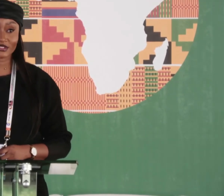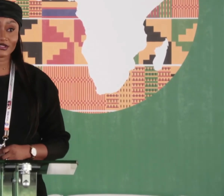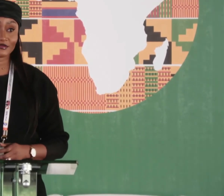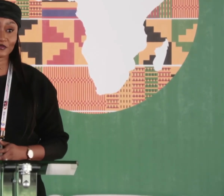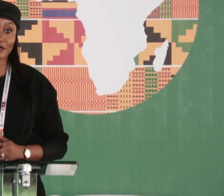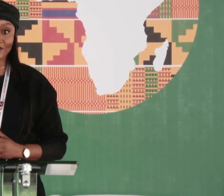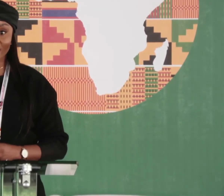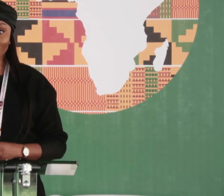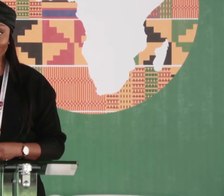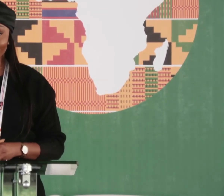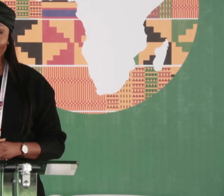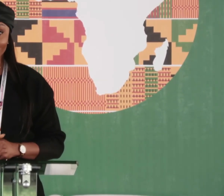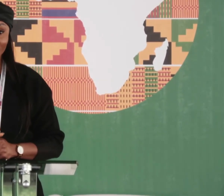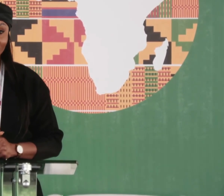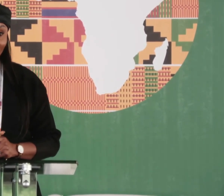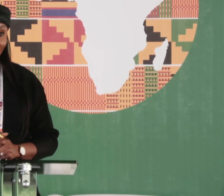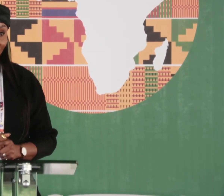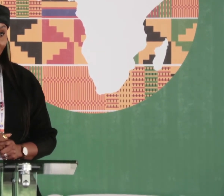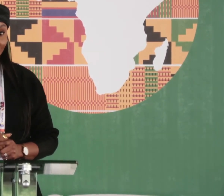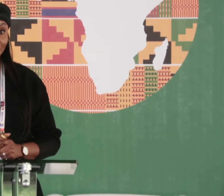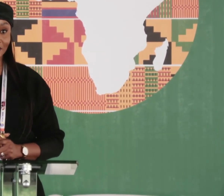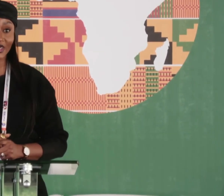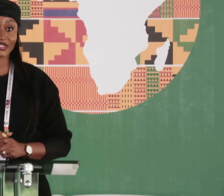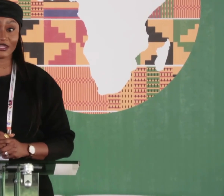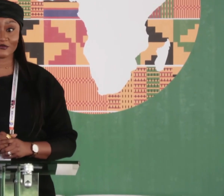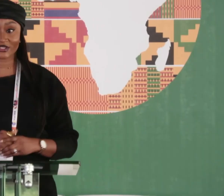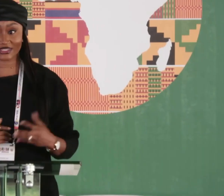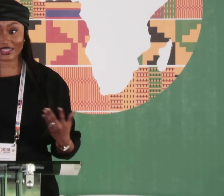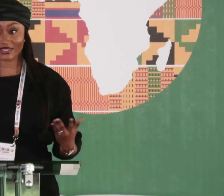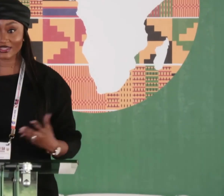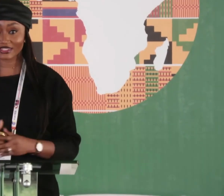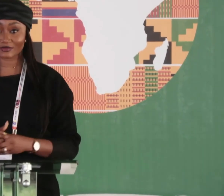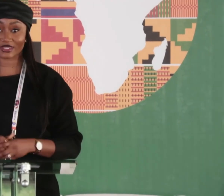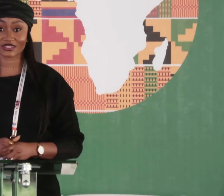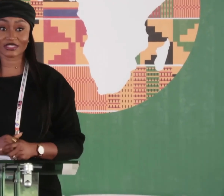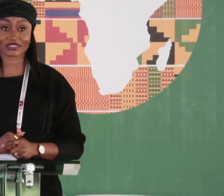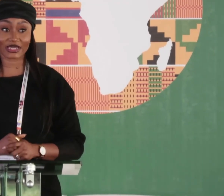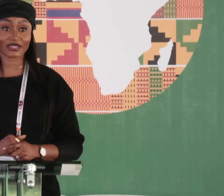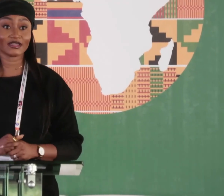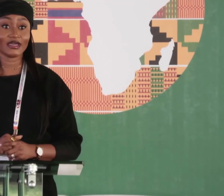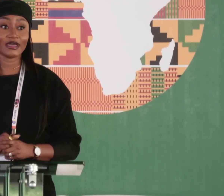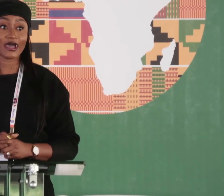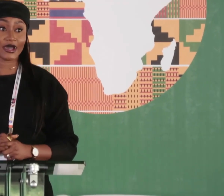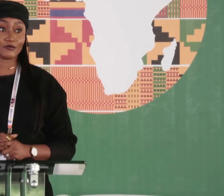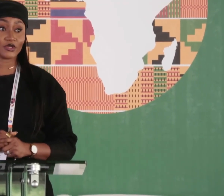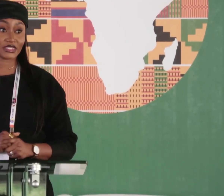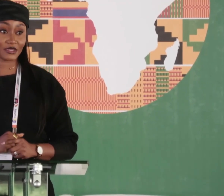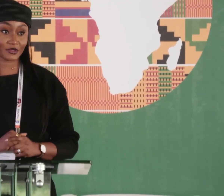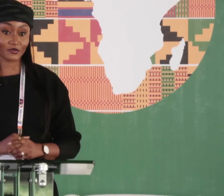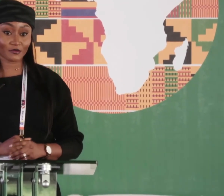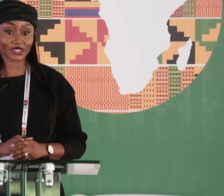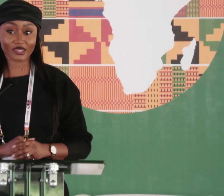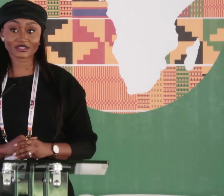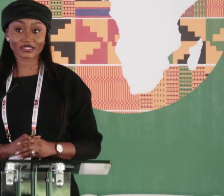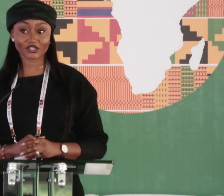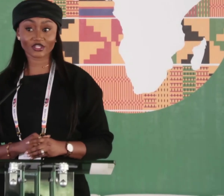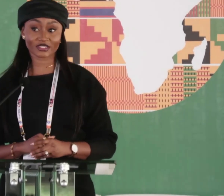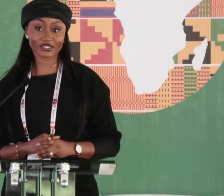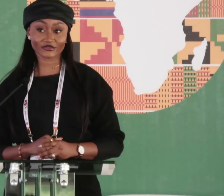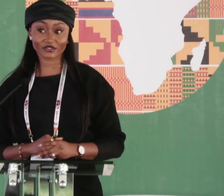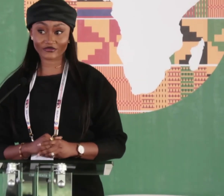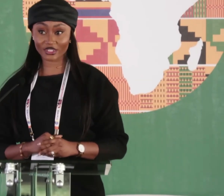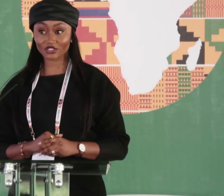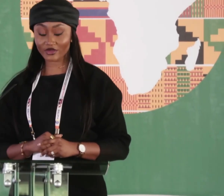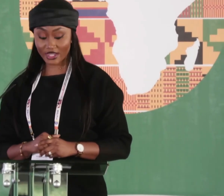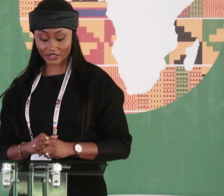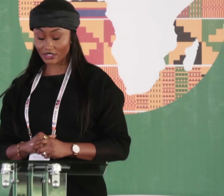everyone. Thank you all for being here. My name, once again, Elizabeth Isah. I'm with APIN Public Health Initiatives